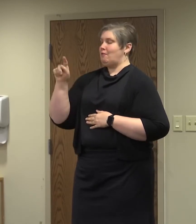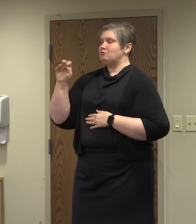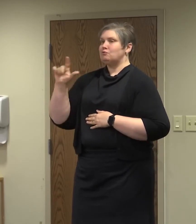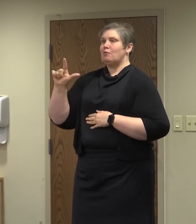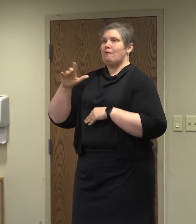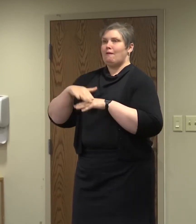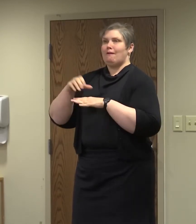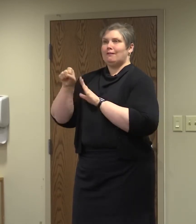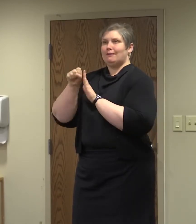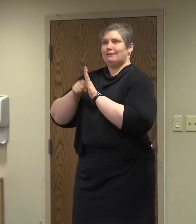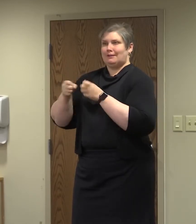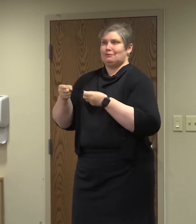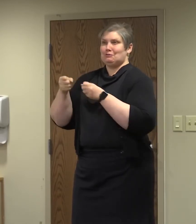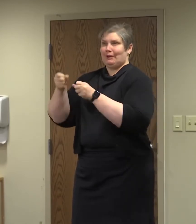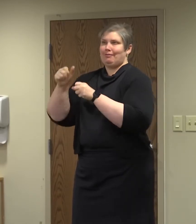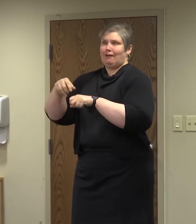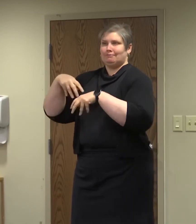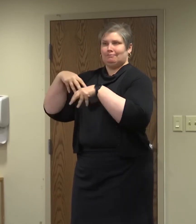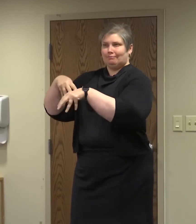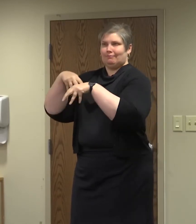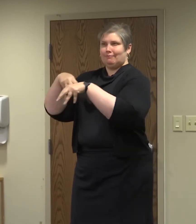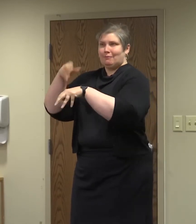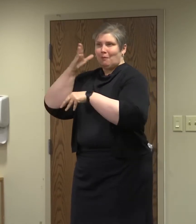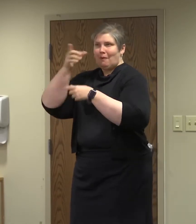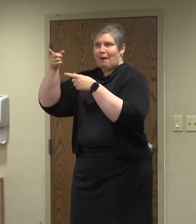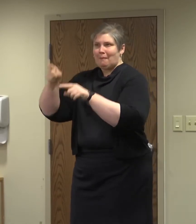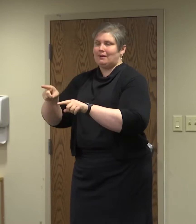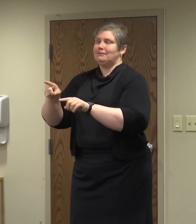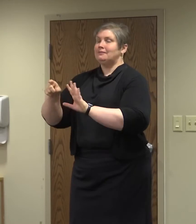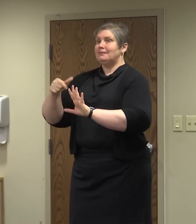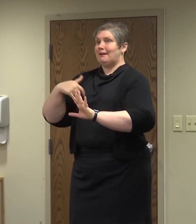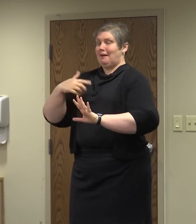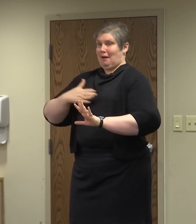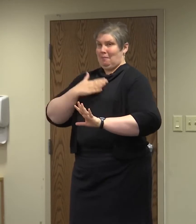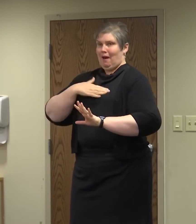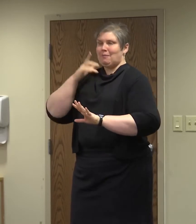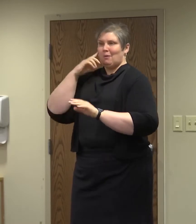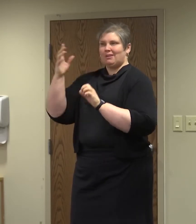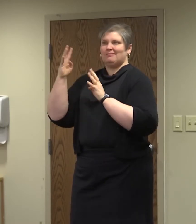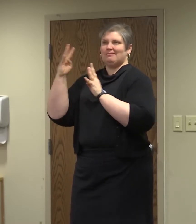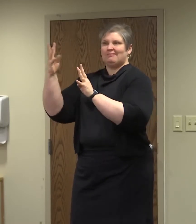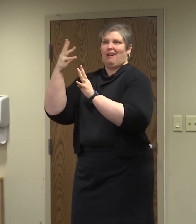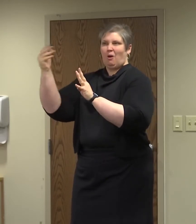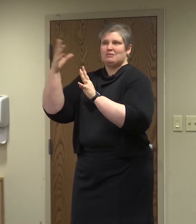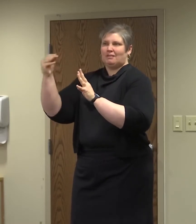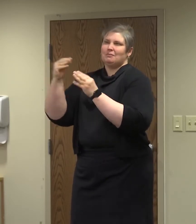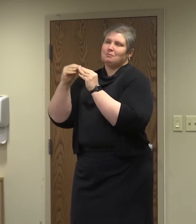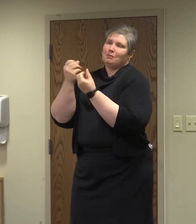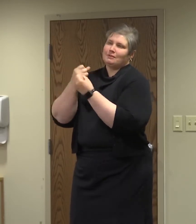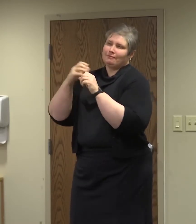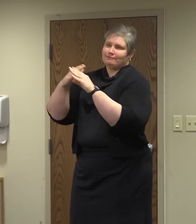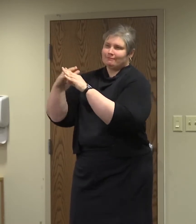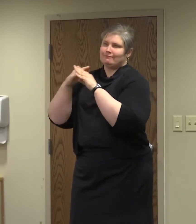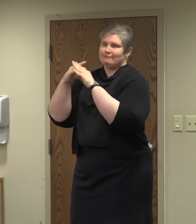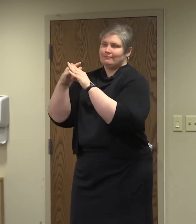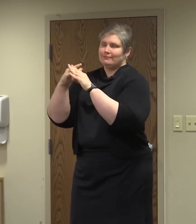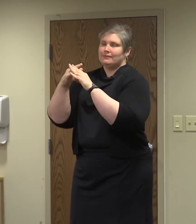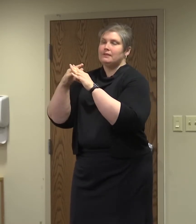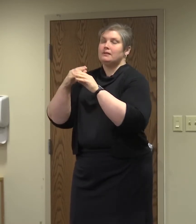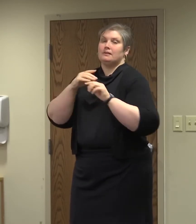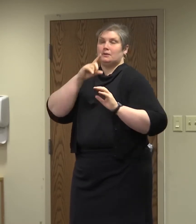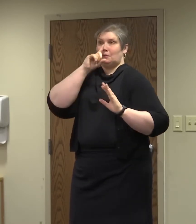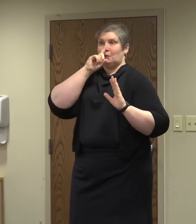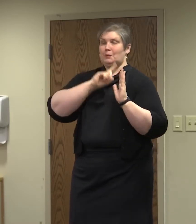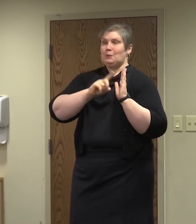a vast majority of it is outdoors and therefore a much safer event. Researchers have said that infections